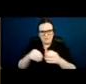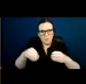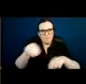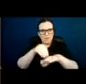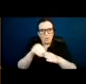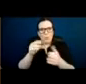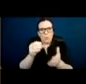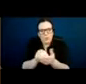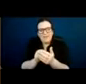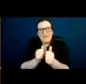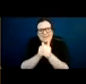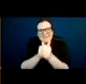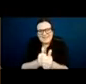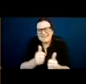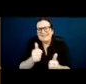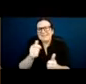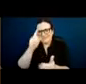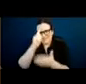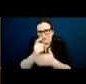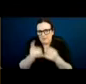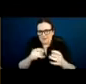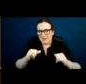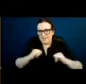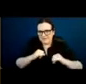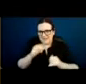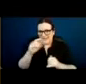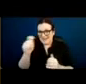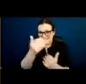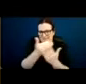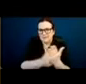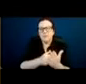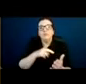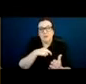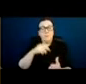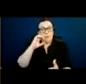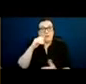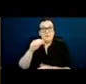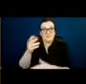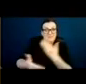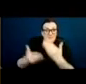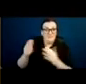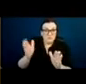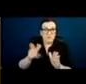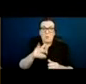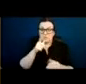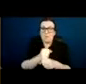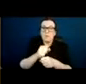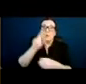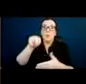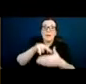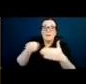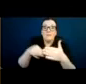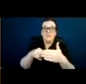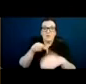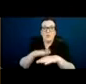Act. In light of that, I will focus on the UN Convention on the Rights of Persons with Disabilities, on the